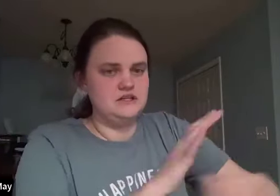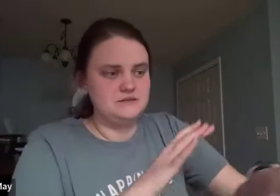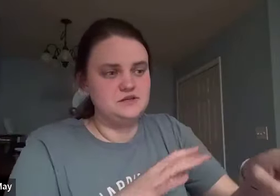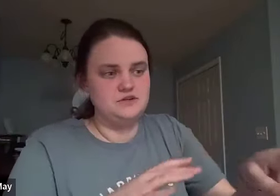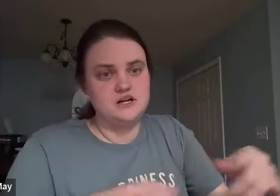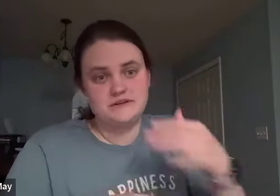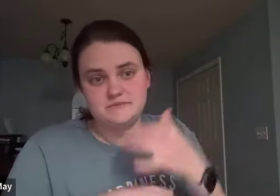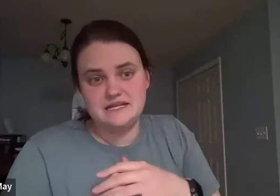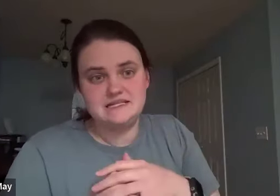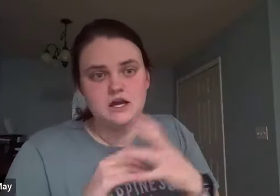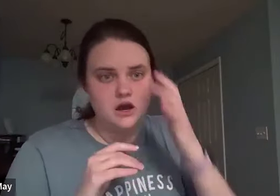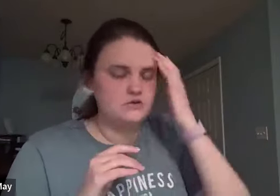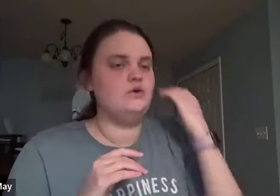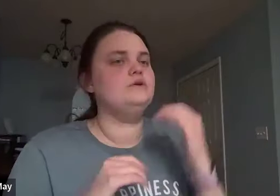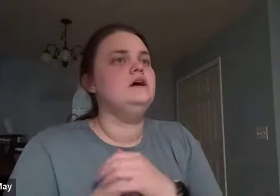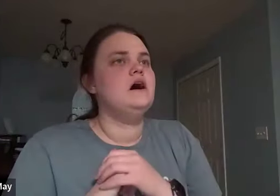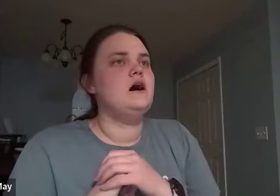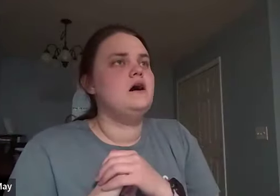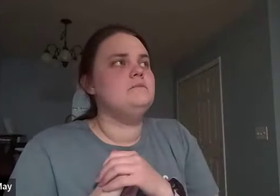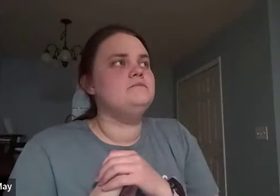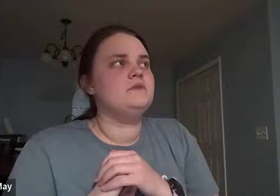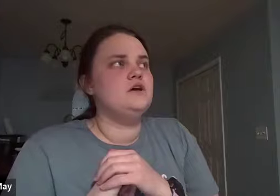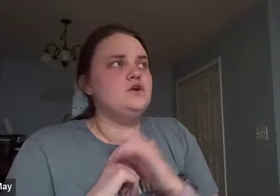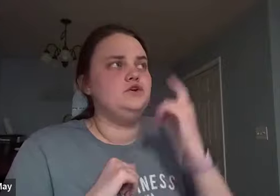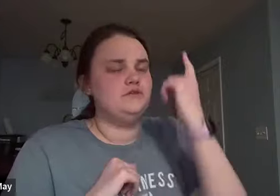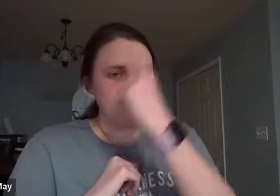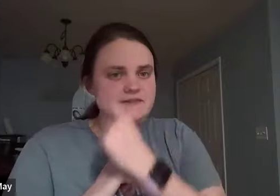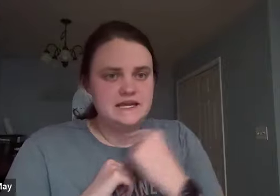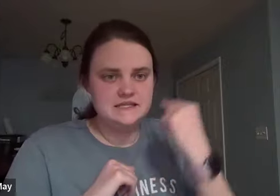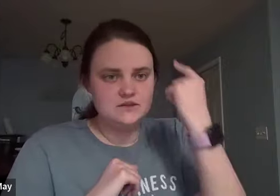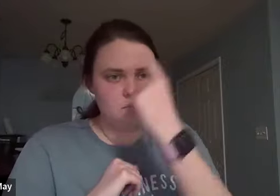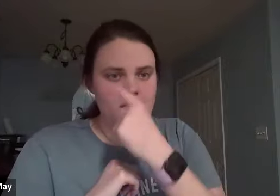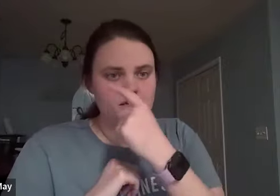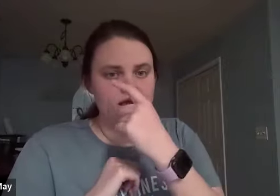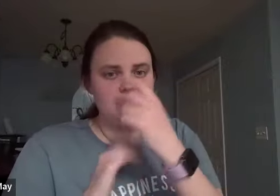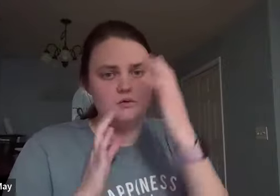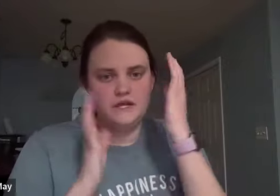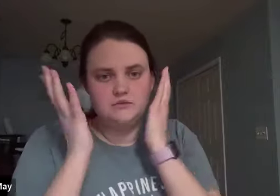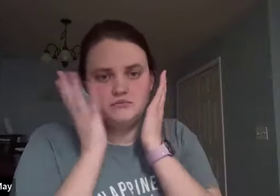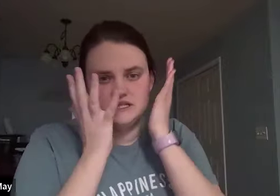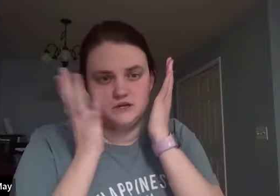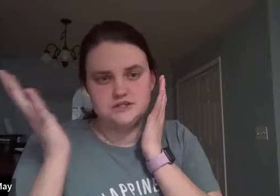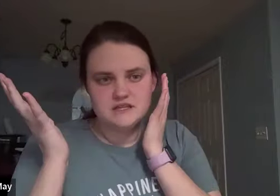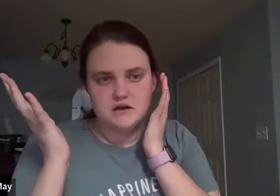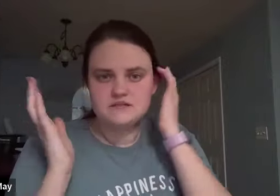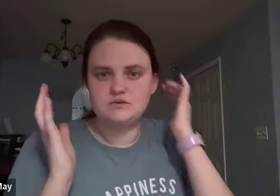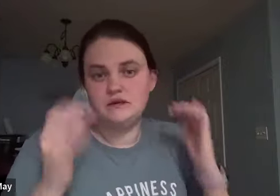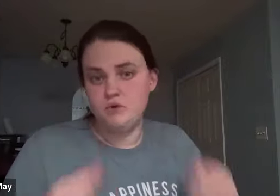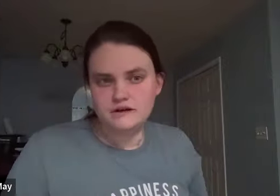good, especially when you're talking about spicy, hot, or cold. Your face, the way you express yourself is really important